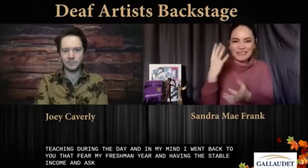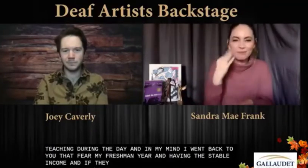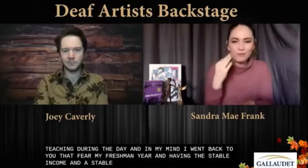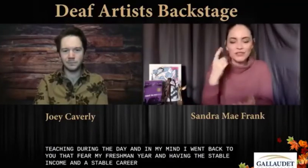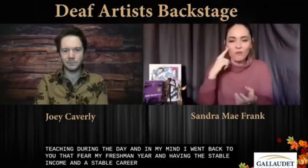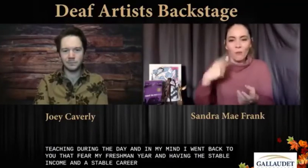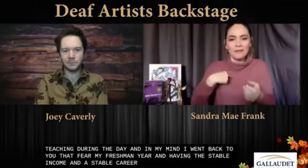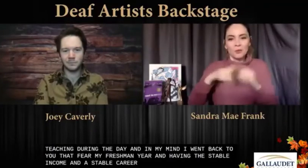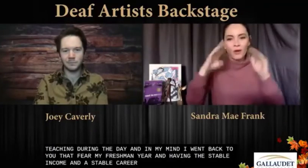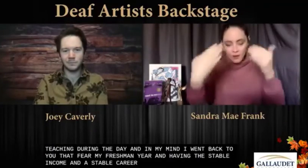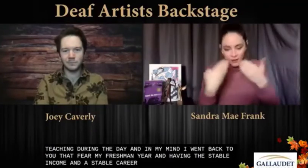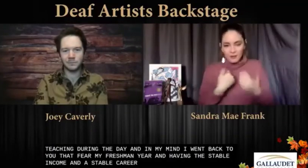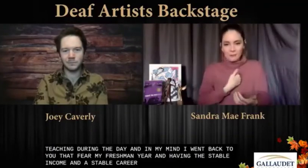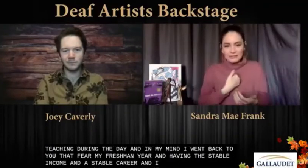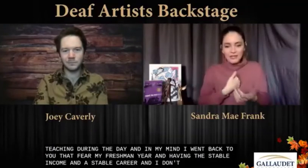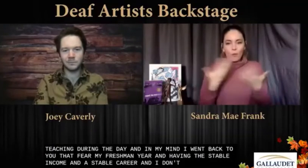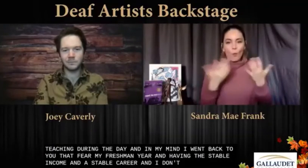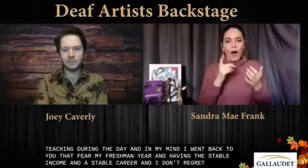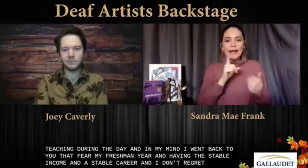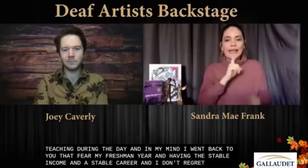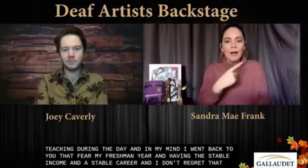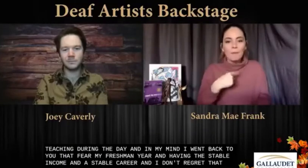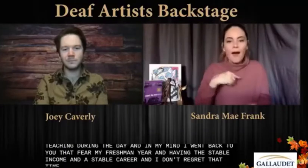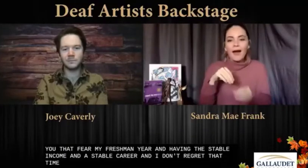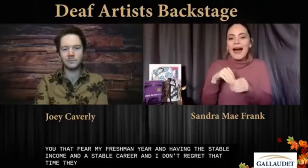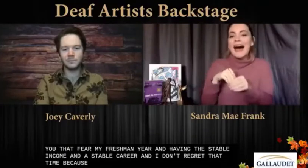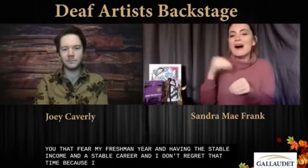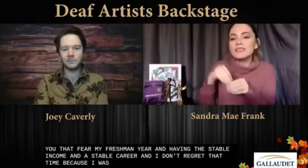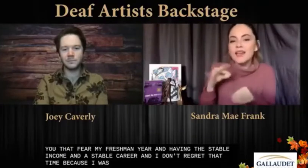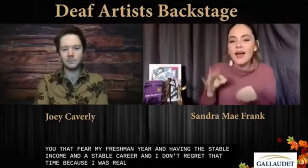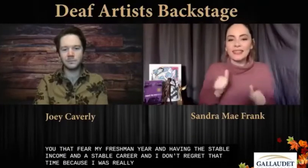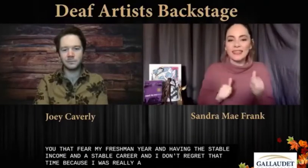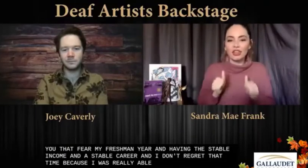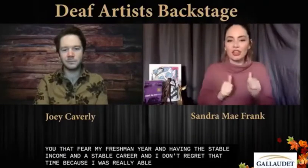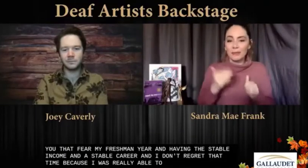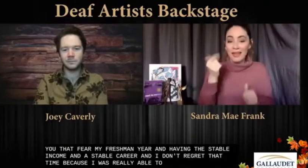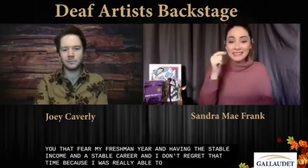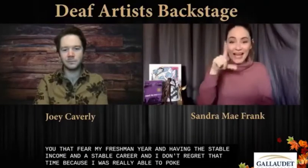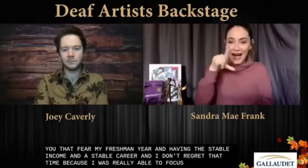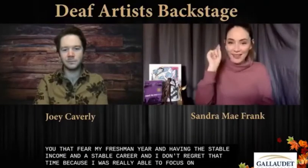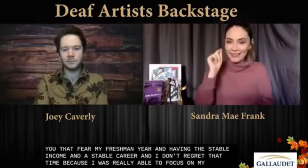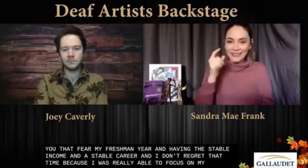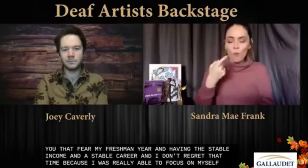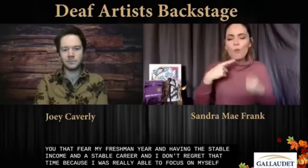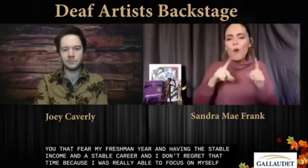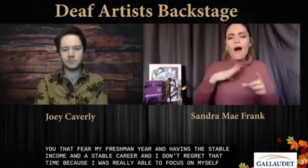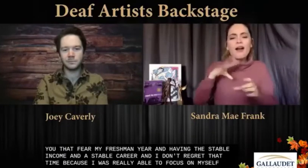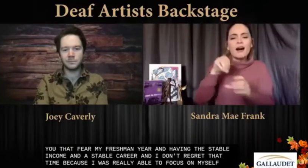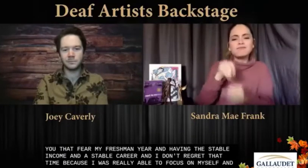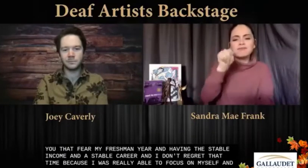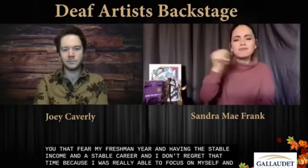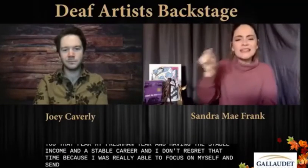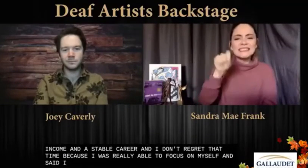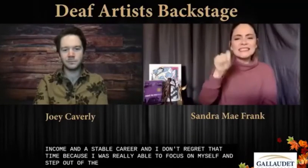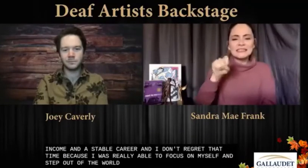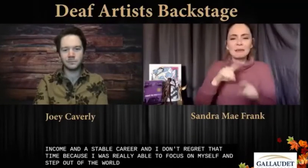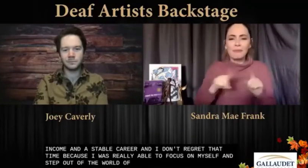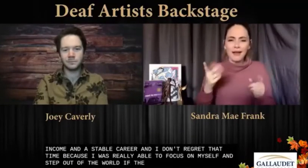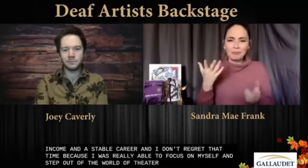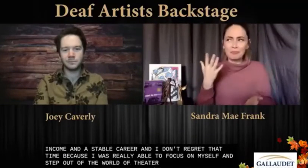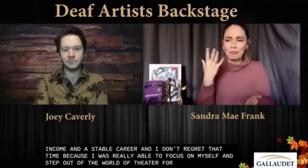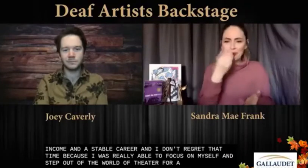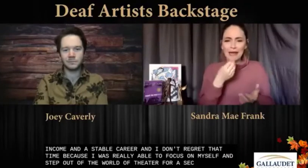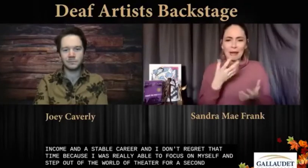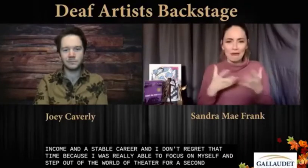stable career and I don't regret that time because I was really able to focus on myself and step out of the world of theater